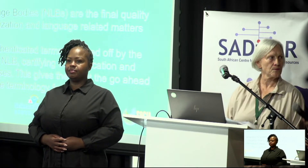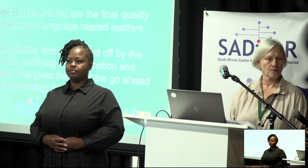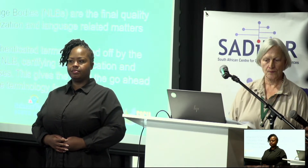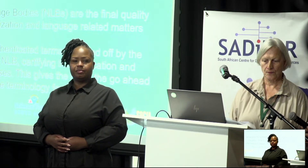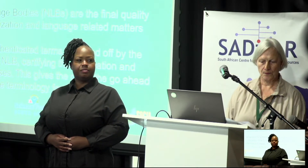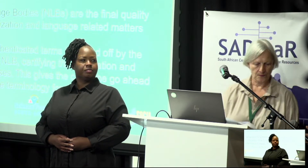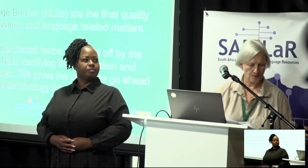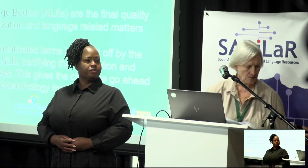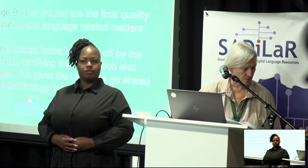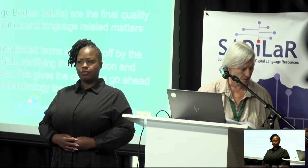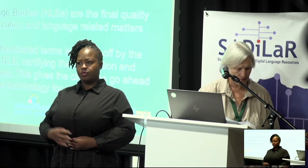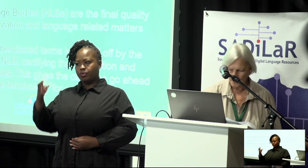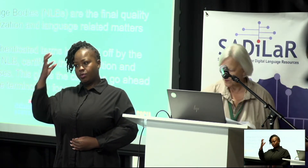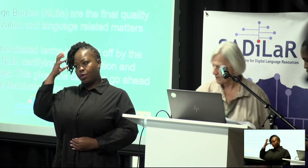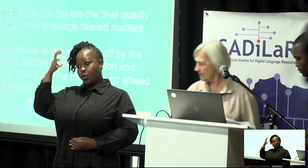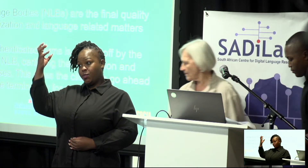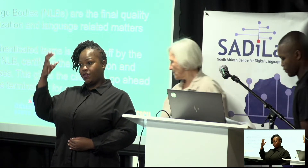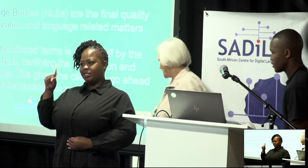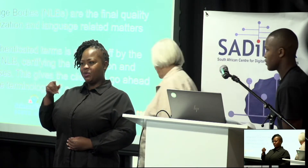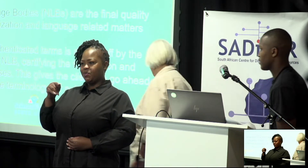Professor Khumalo,